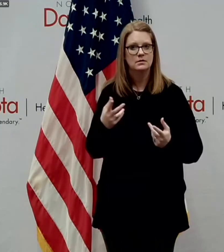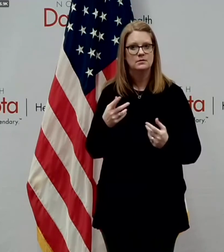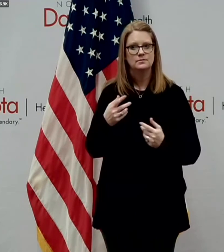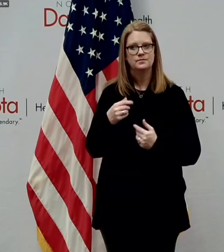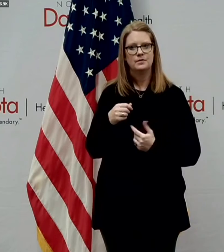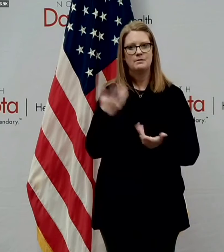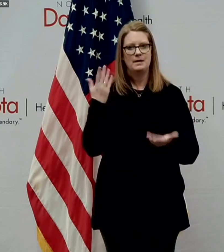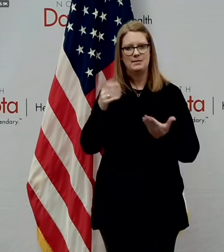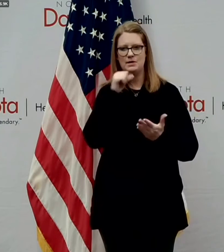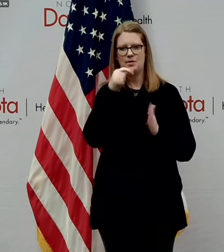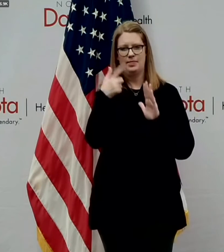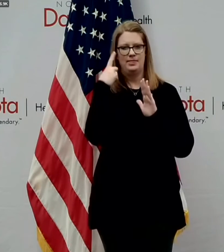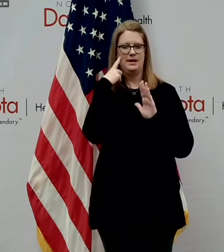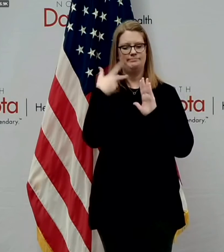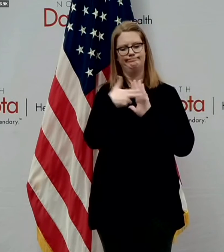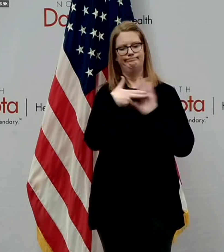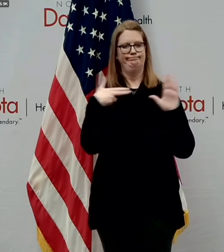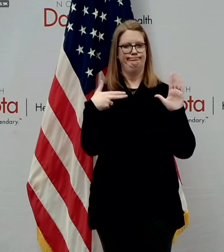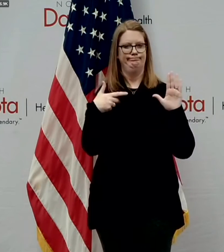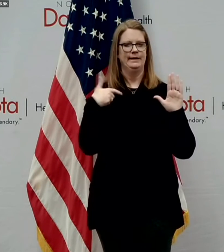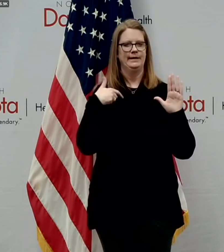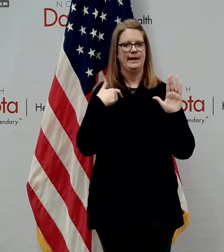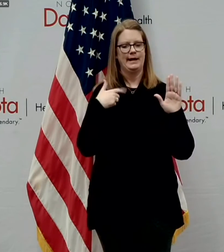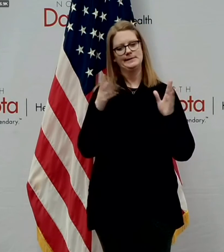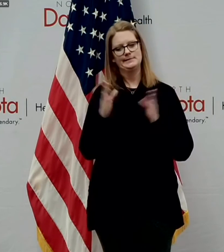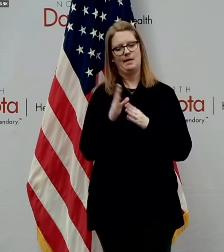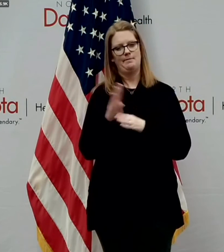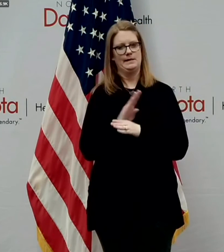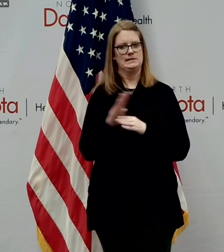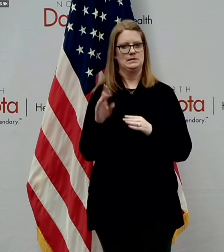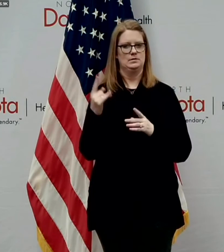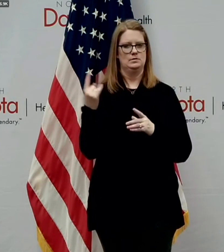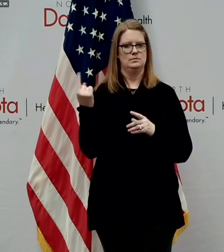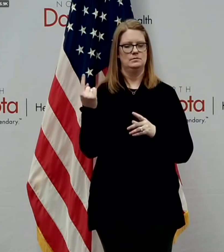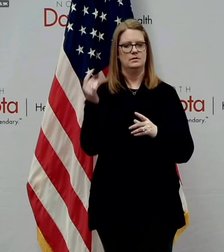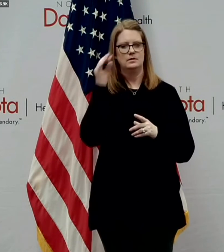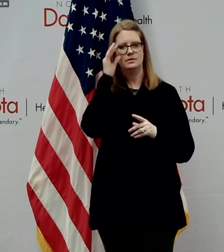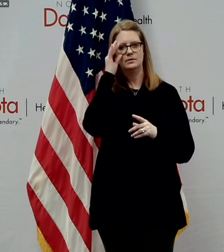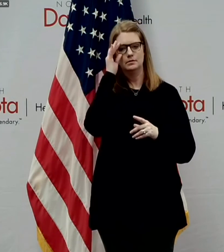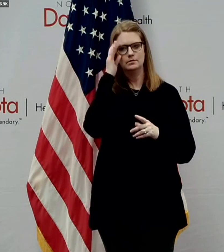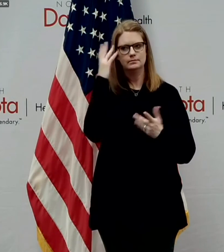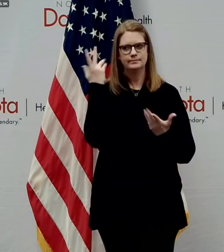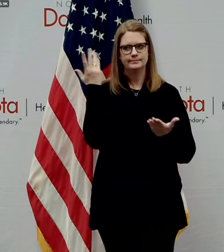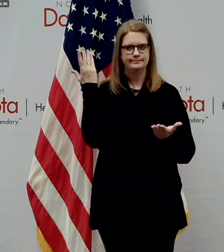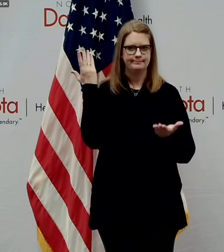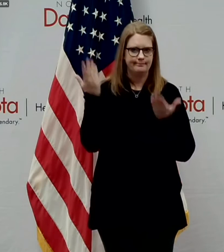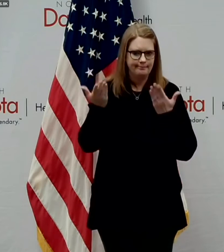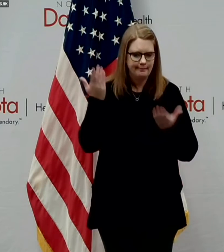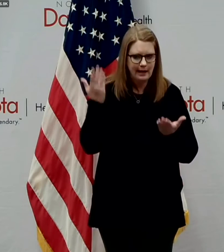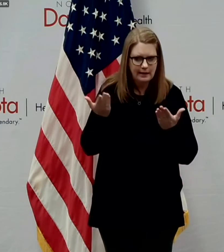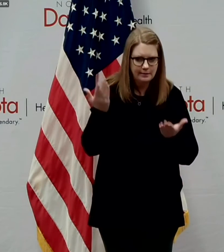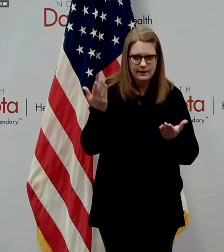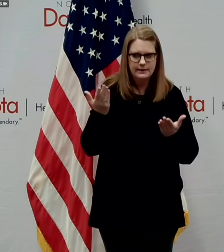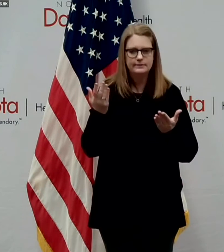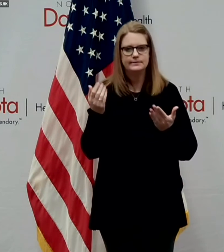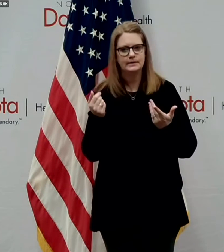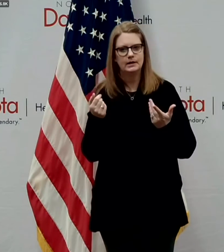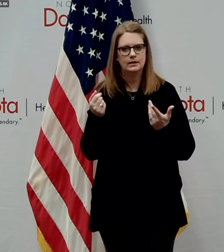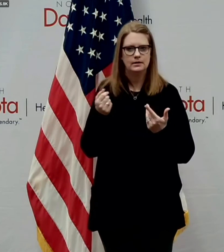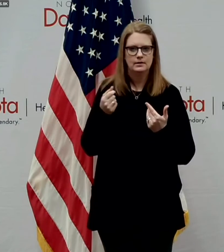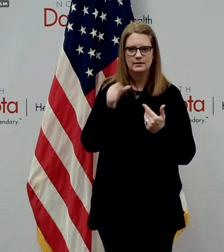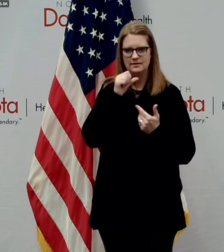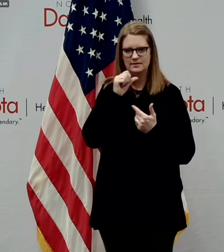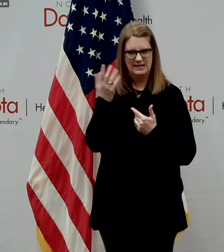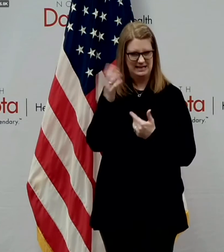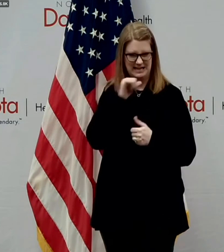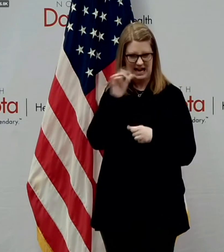think of yourself as a traditional small business or someone that may not have had interaction with these government